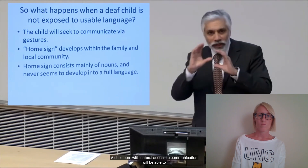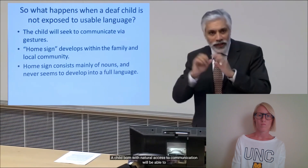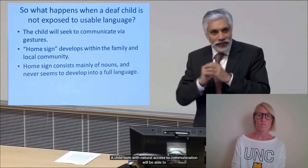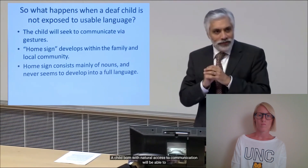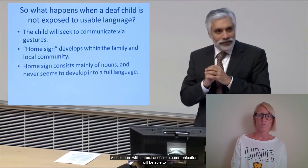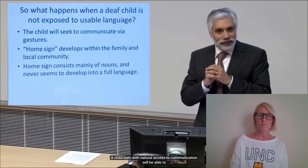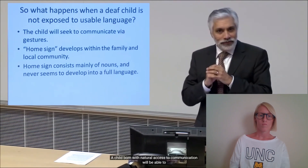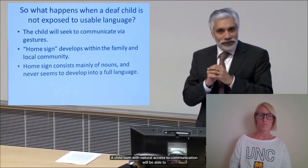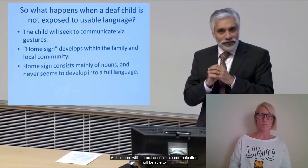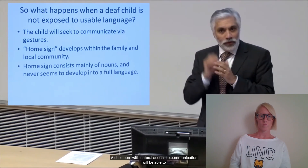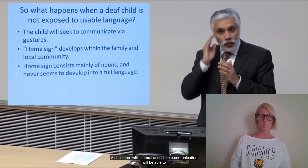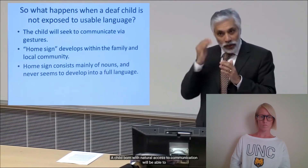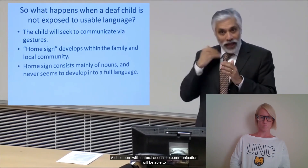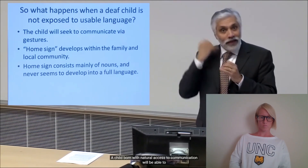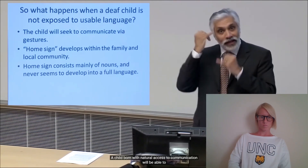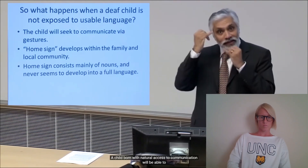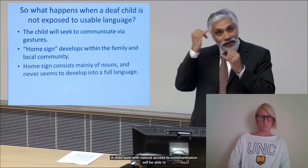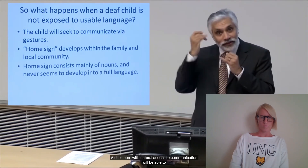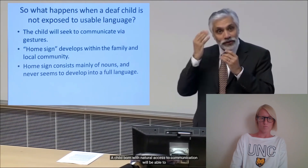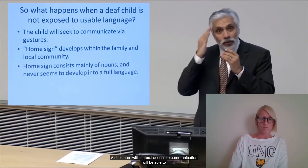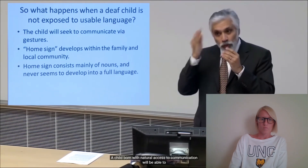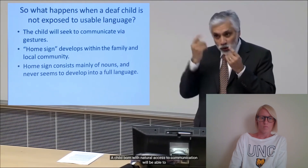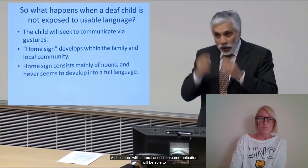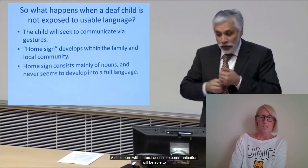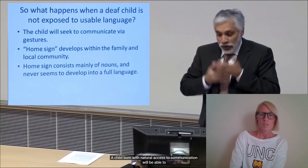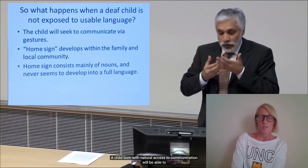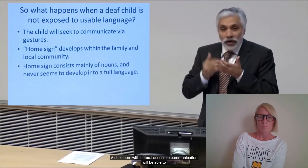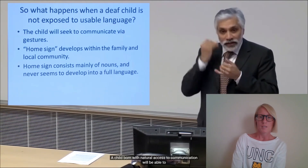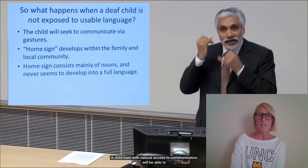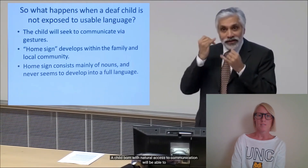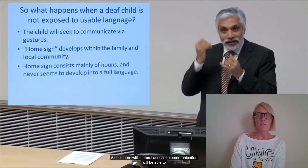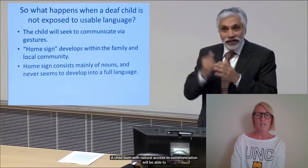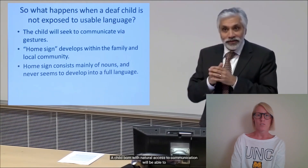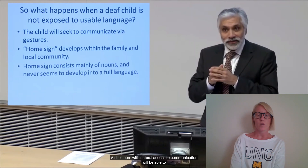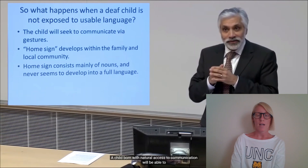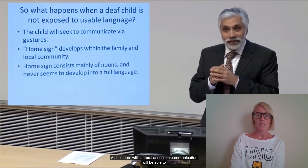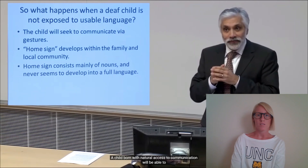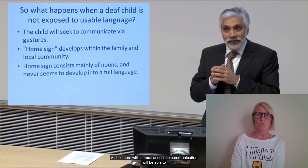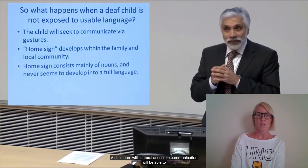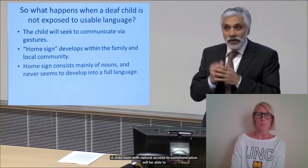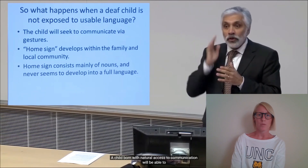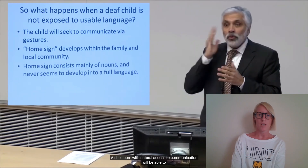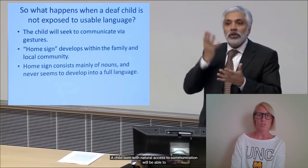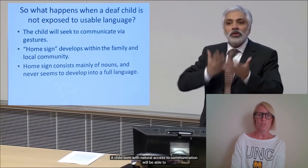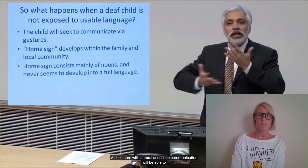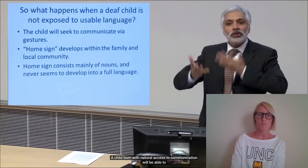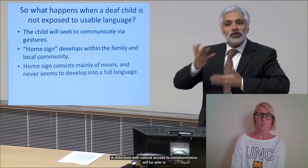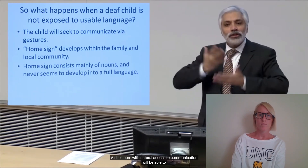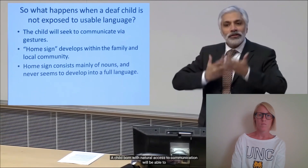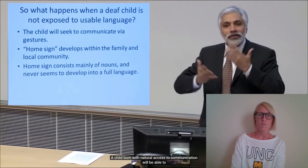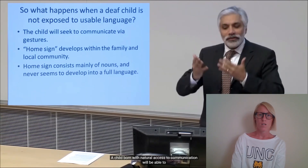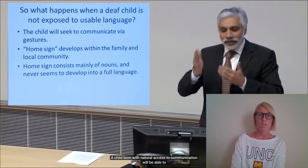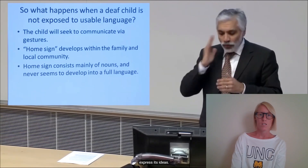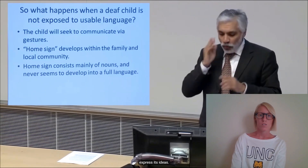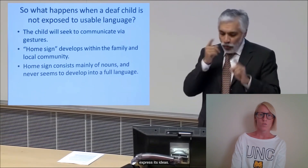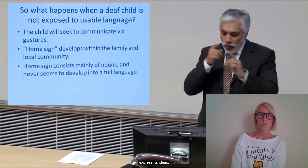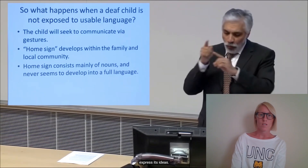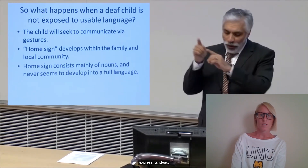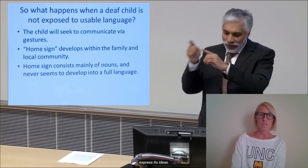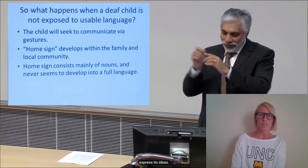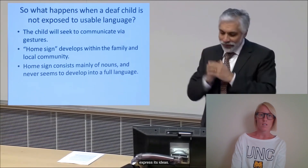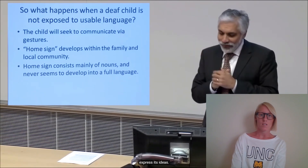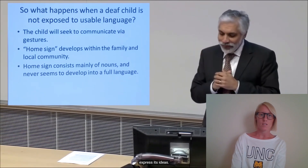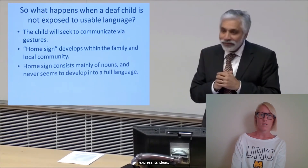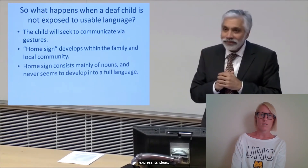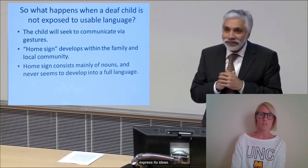A child born with natural access to communication But they have to have natural access to that communication. will be able to express its